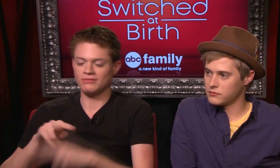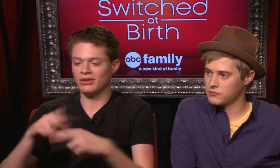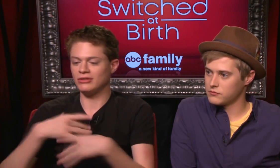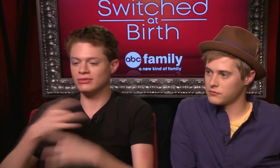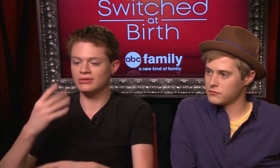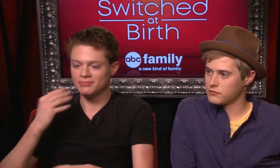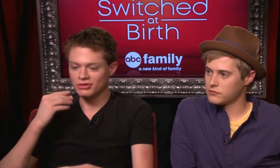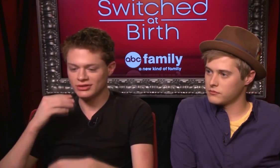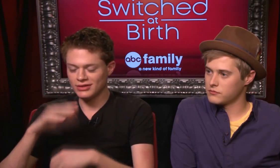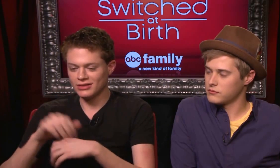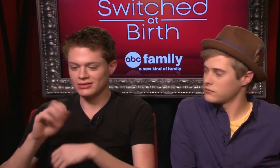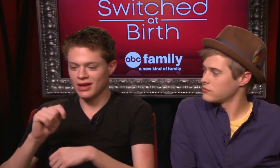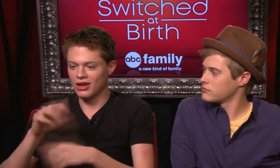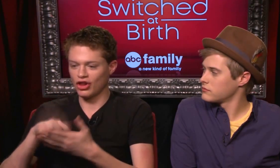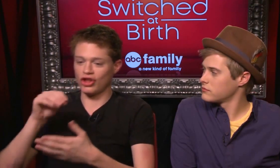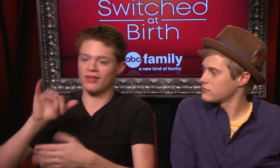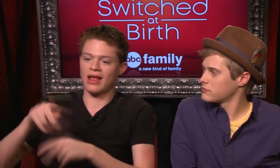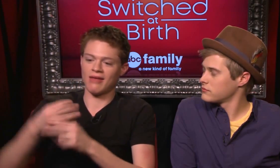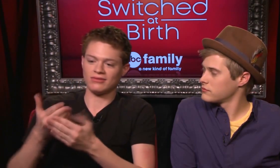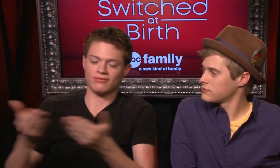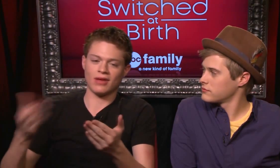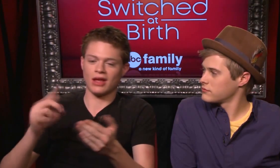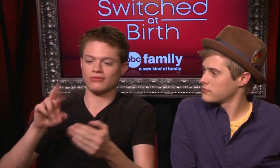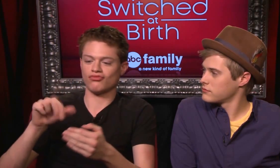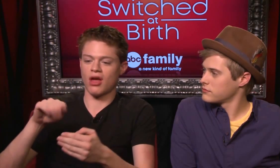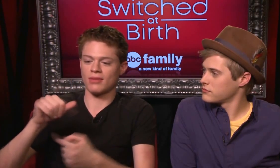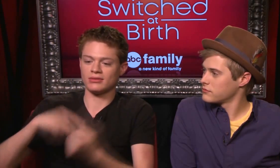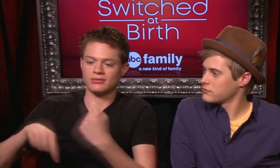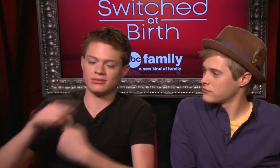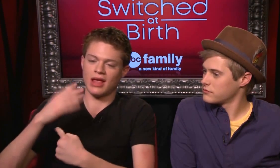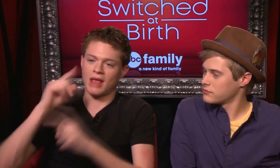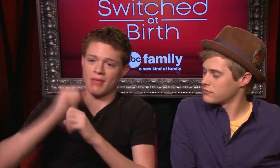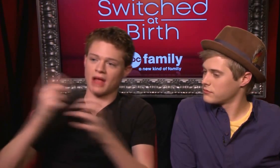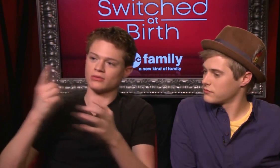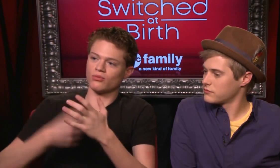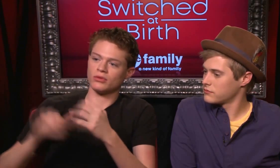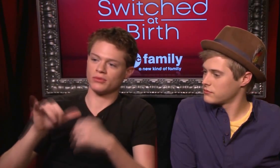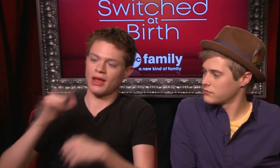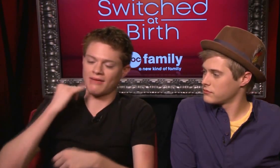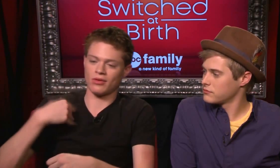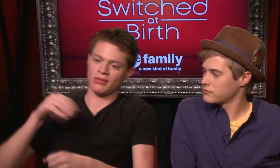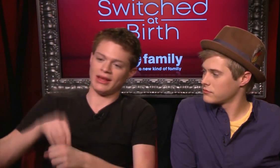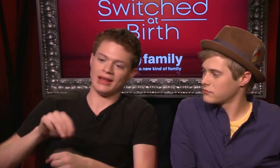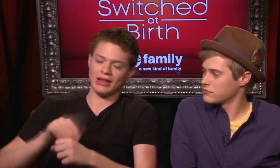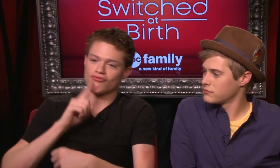shoes, I would be blown away. It's very interesting to read a script that goes into those